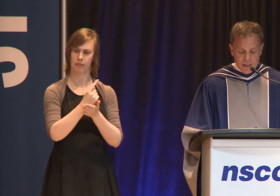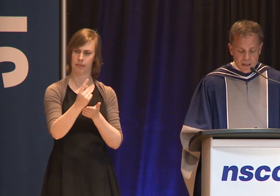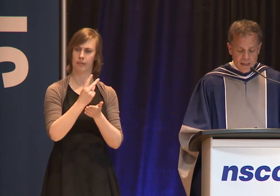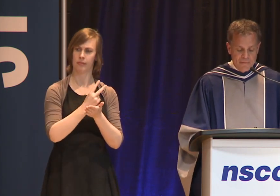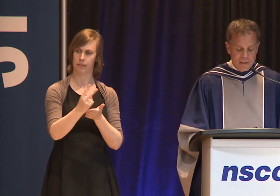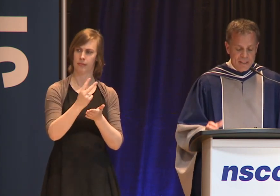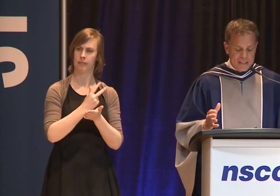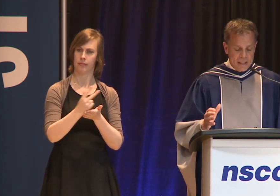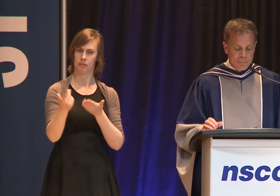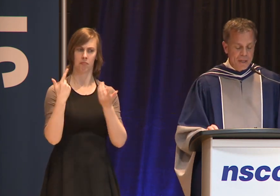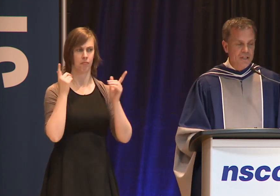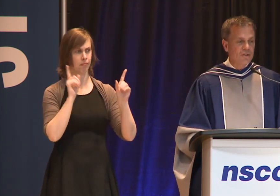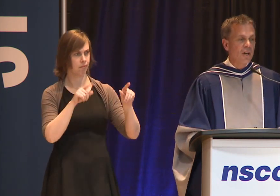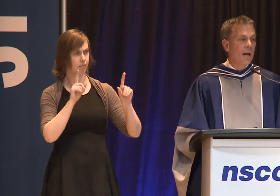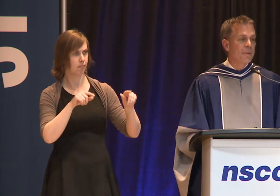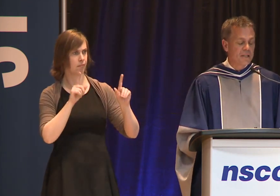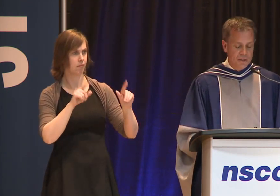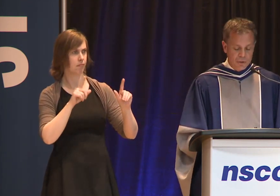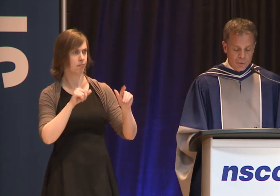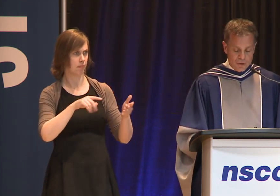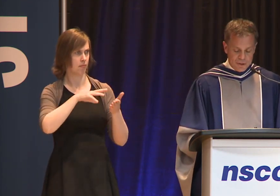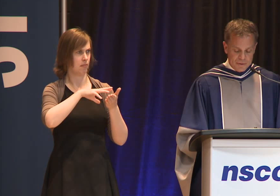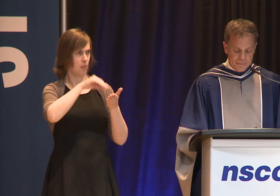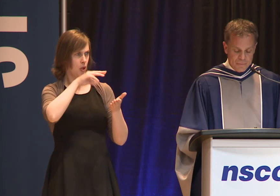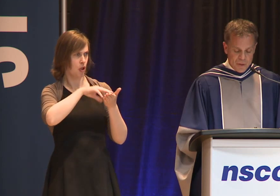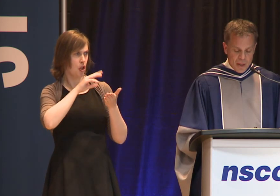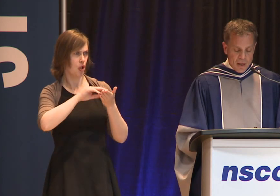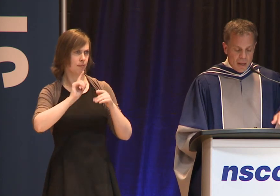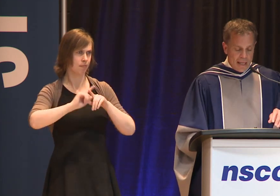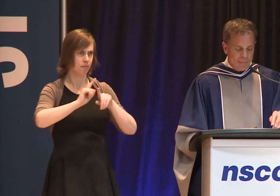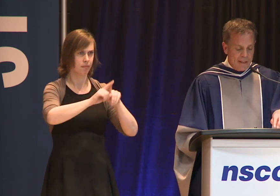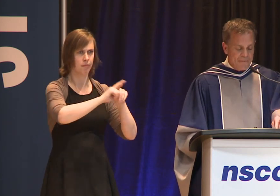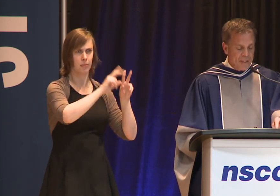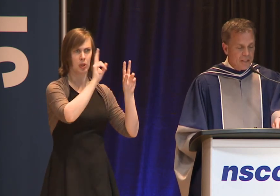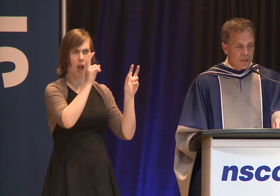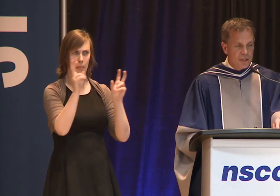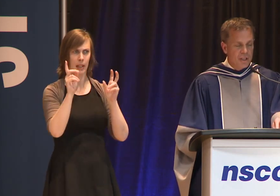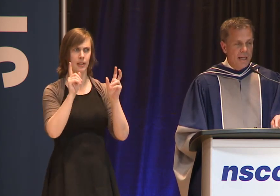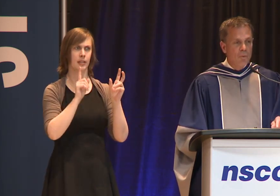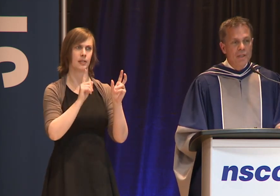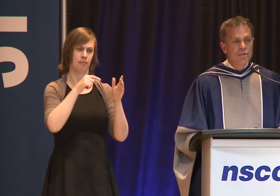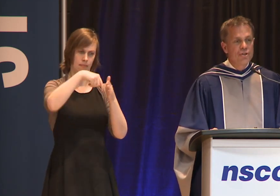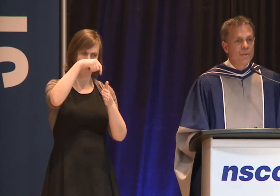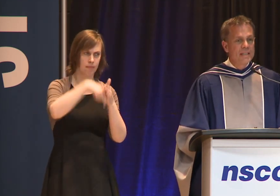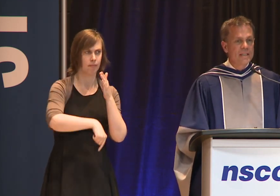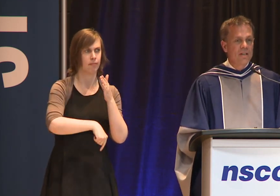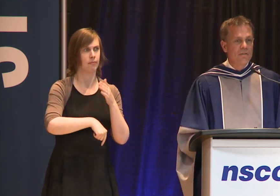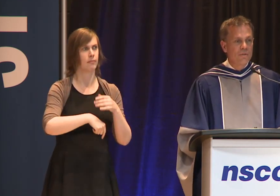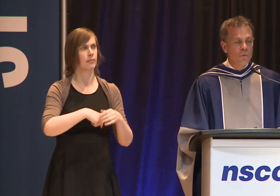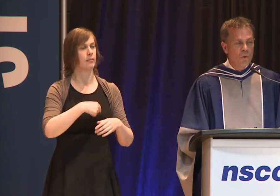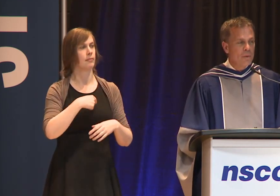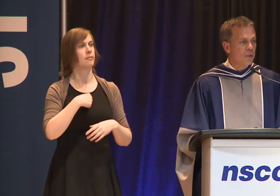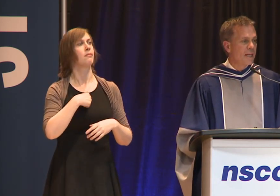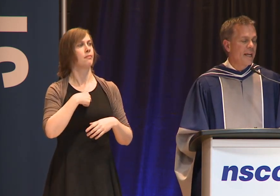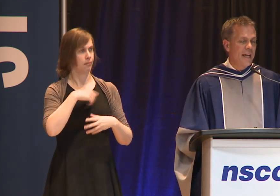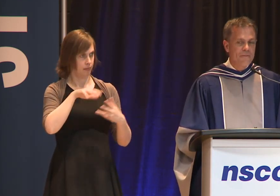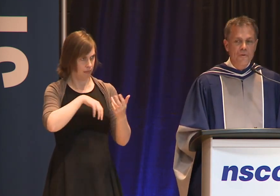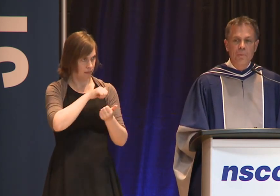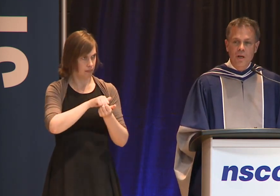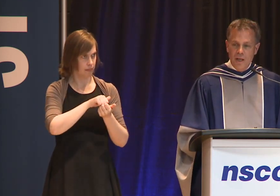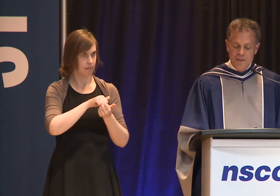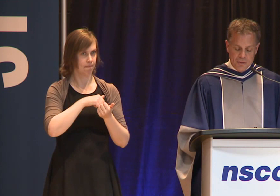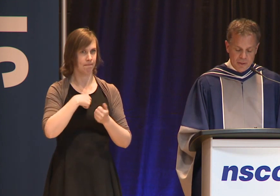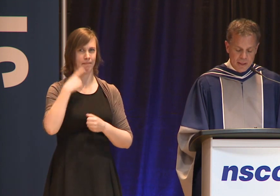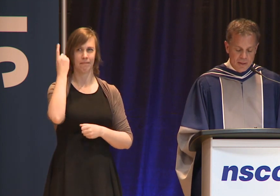complex and a very deep range of topics in the course. And then when I finished, I wondered to myself, when would I